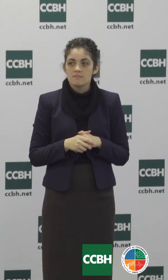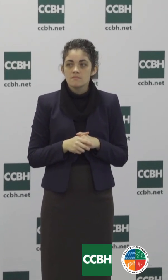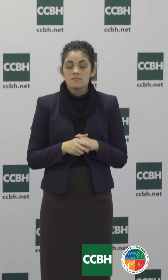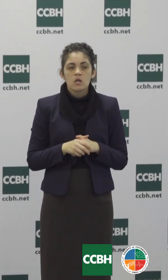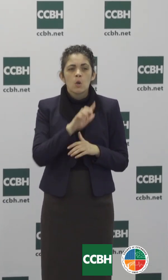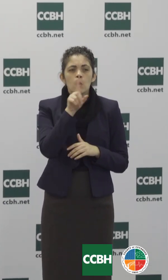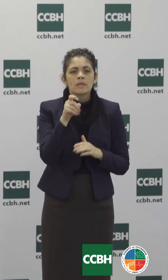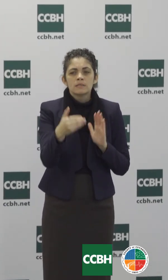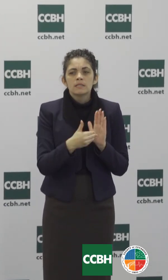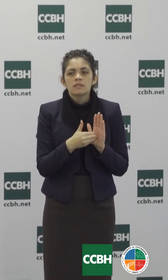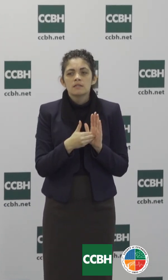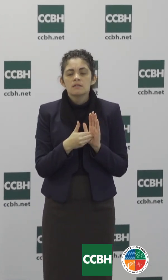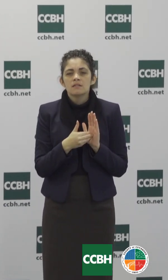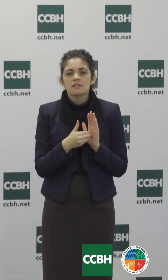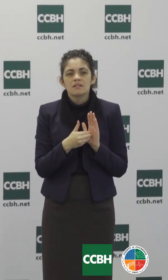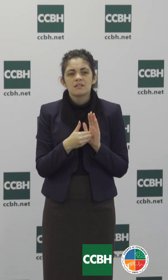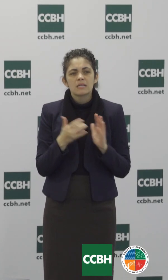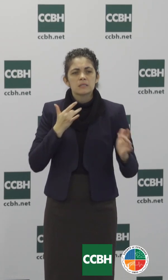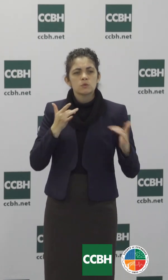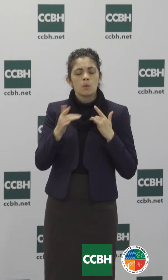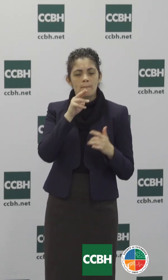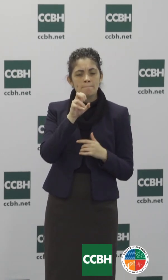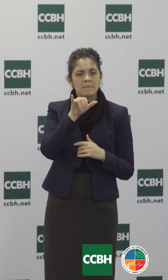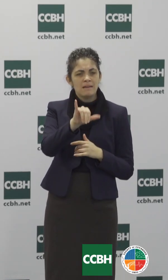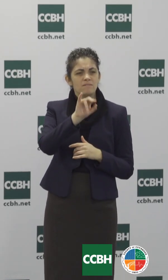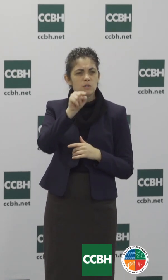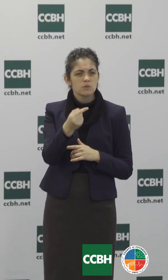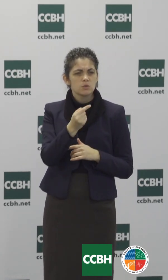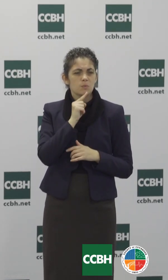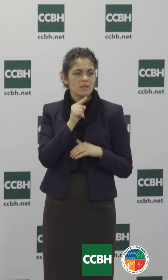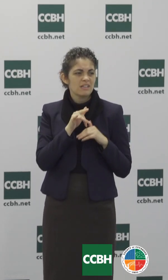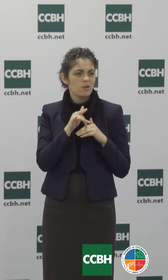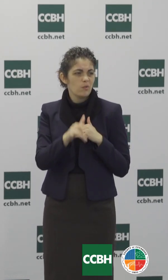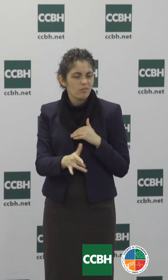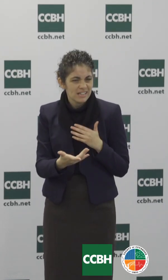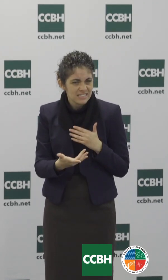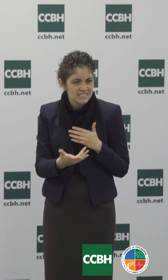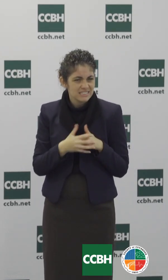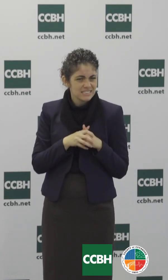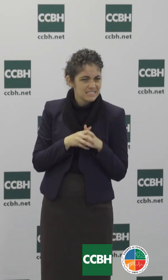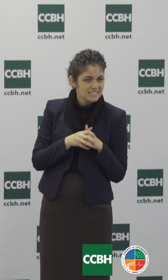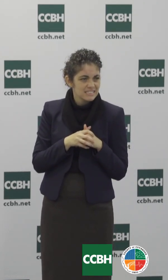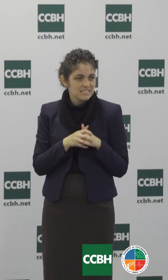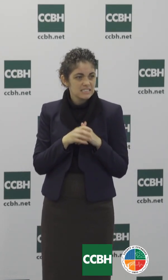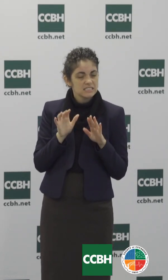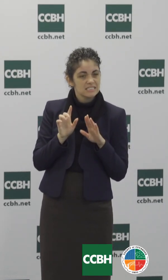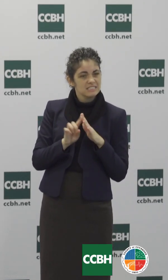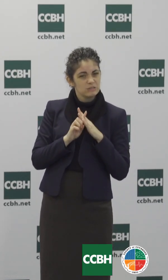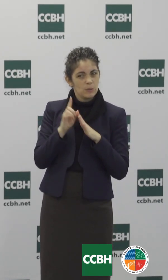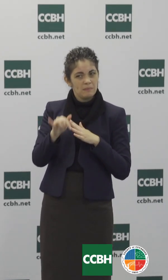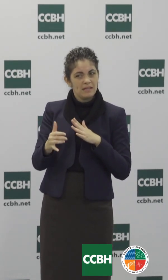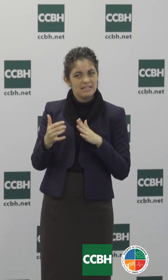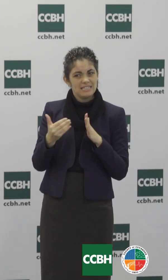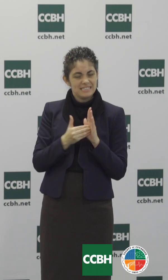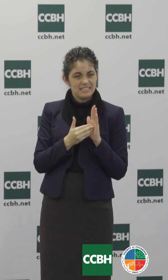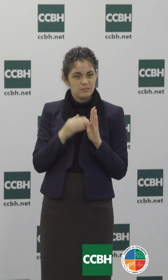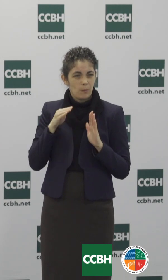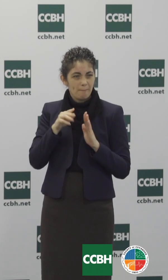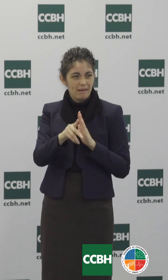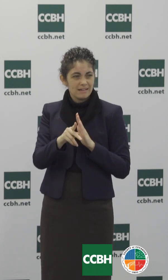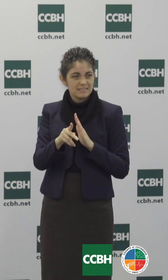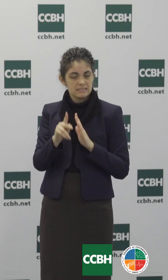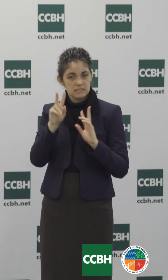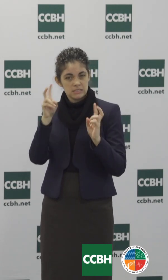So the question is are we concerned that May 1st is about the date in terms of the opening up time? I think